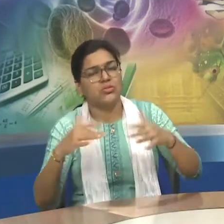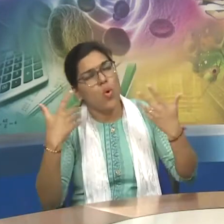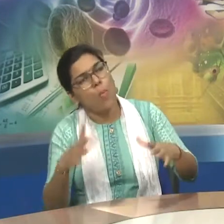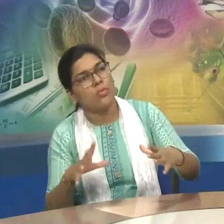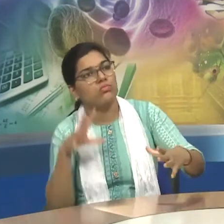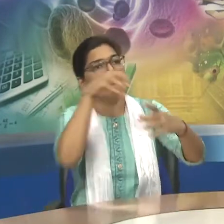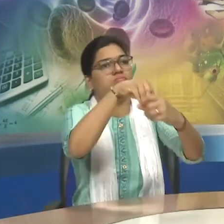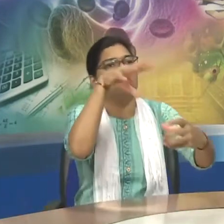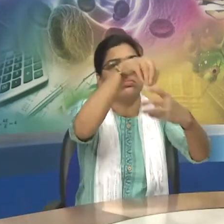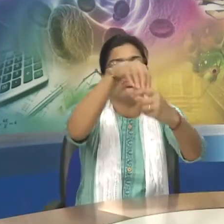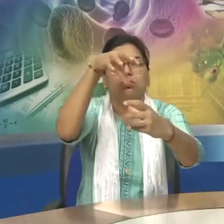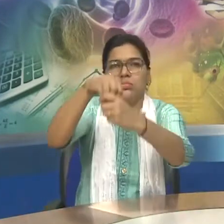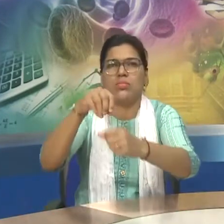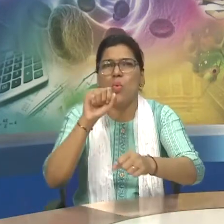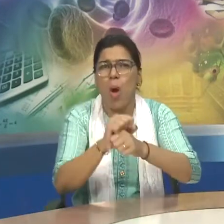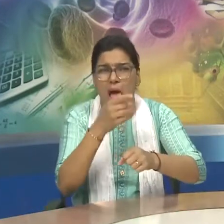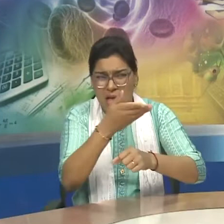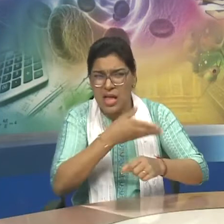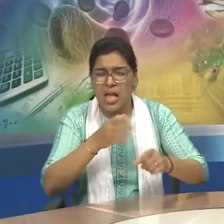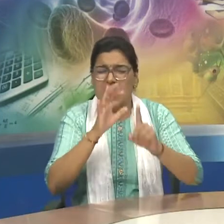They want